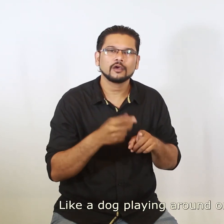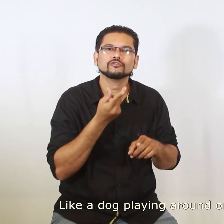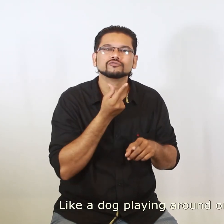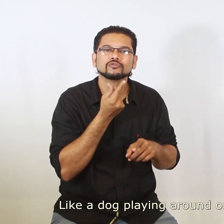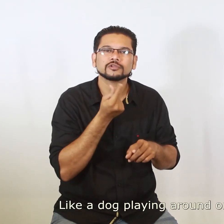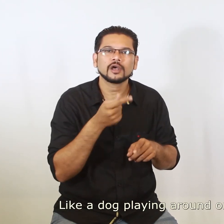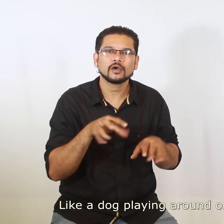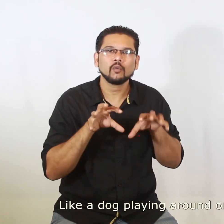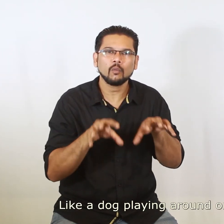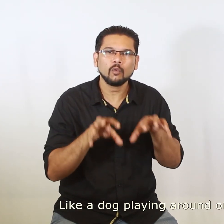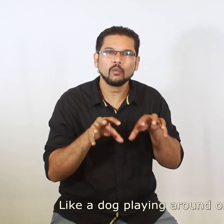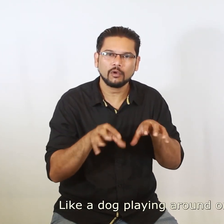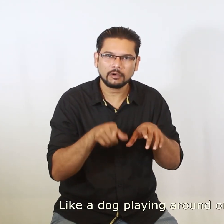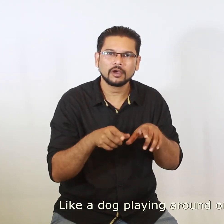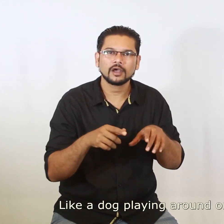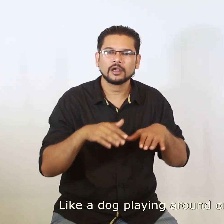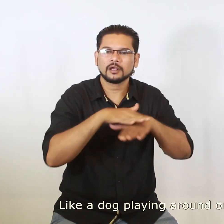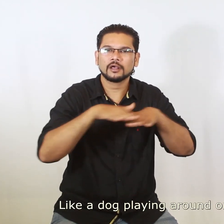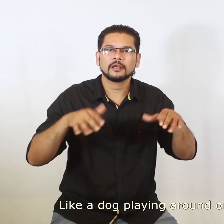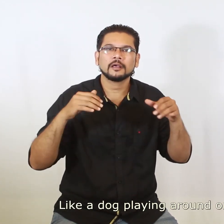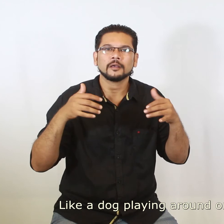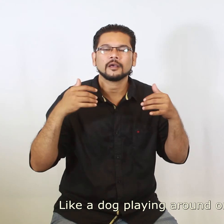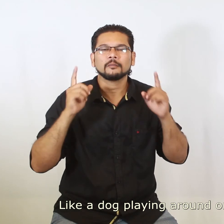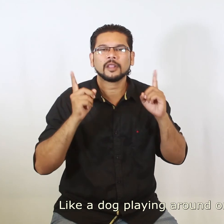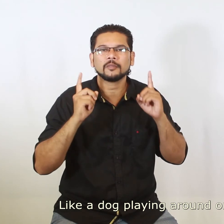Like a dog playing around on a playground.